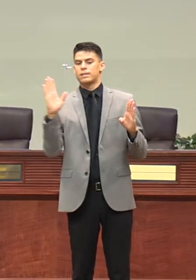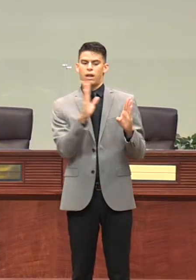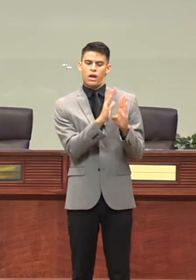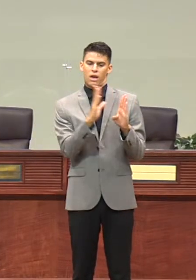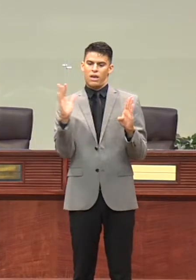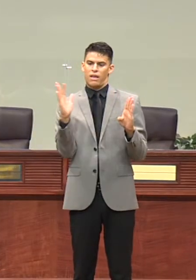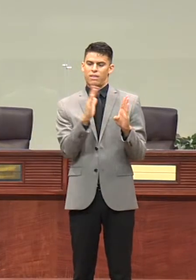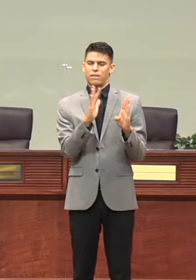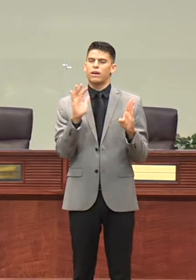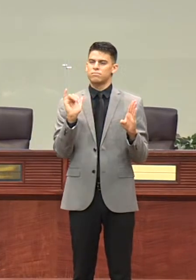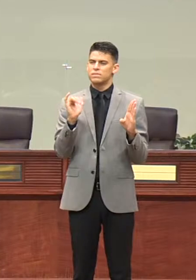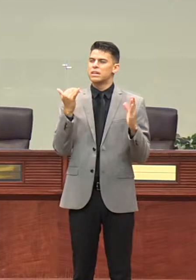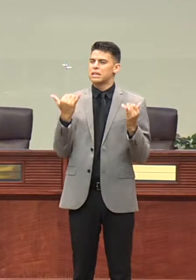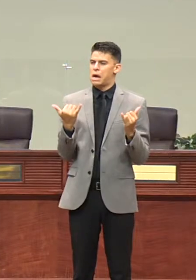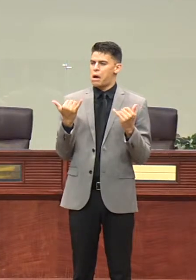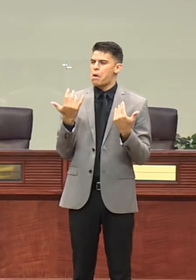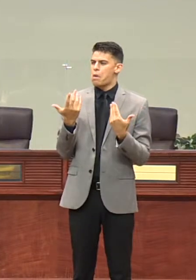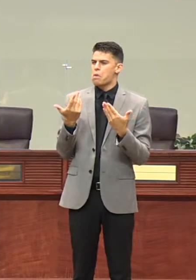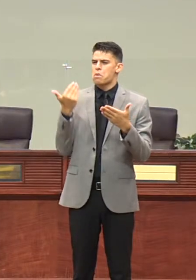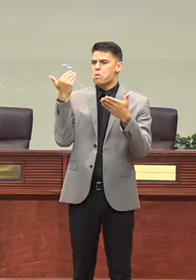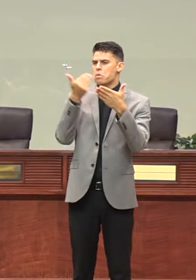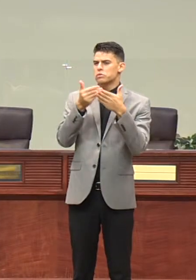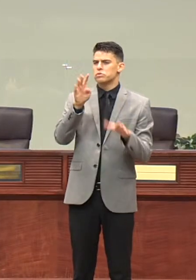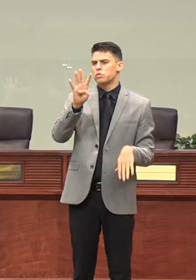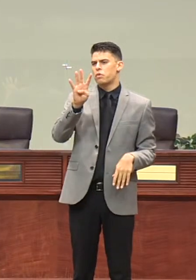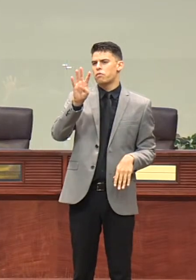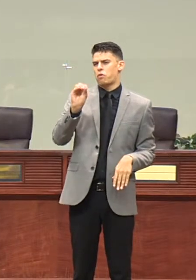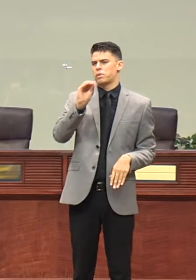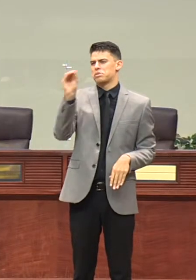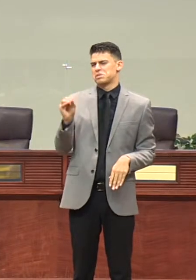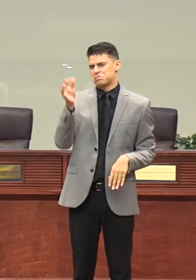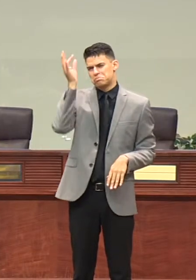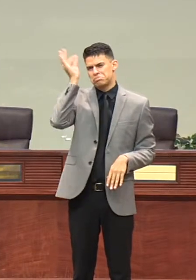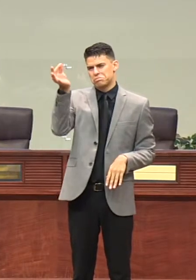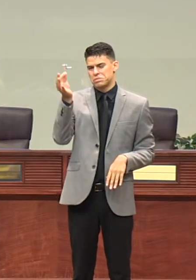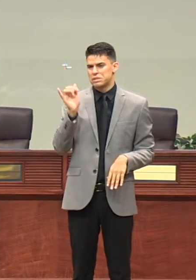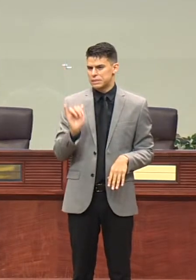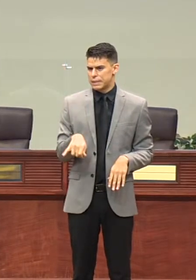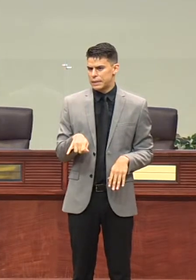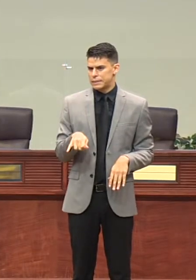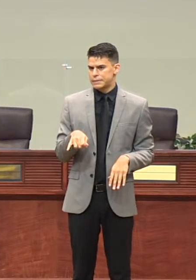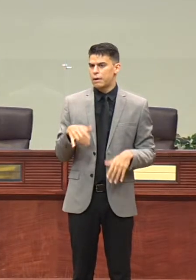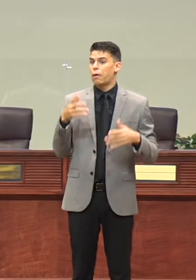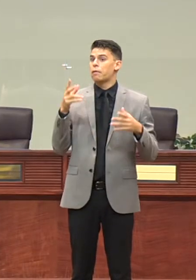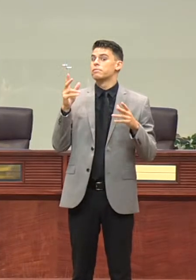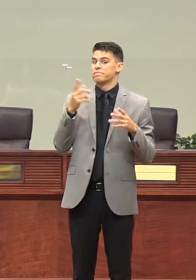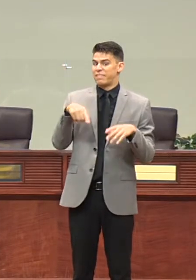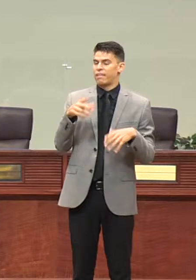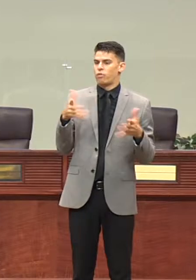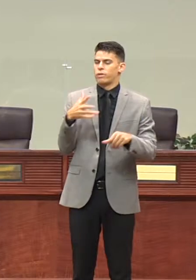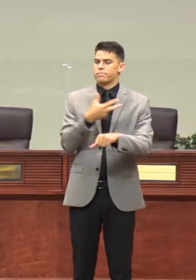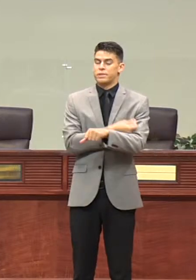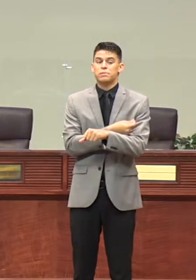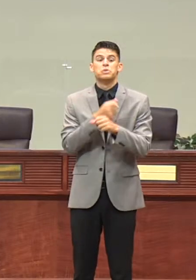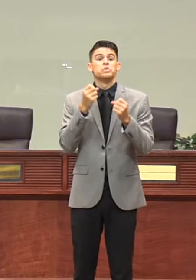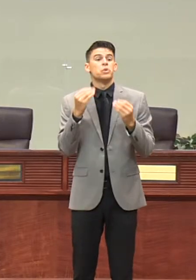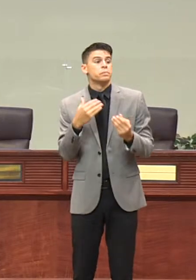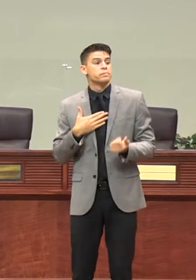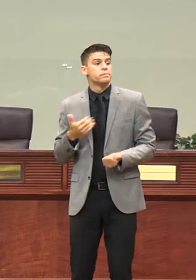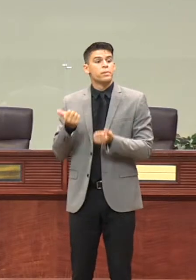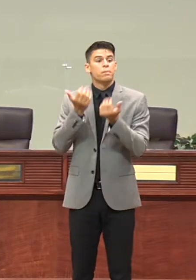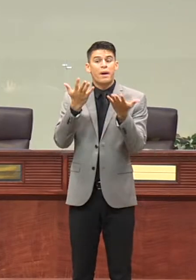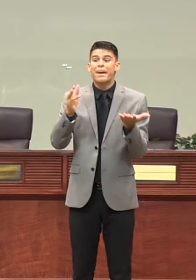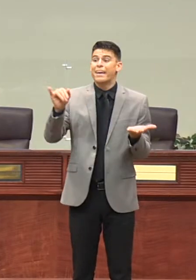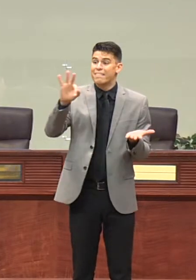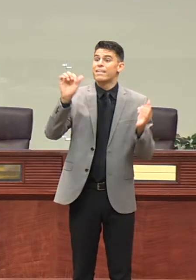a little bit over 40%. So our recommendation is that for those who are eligible for the vaccine, please